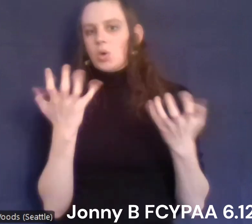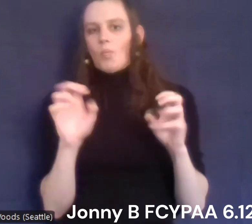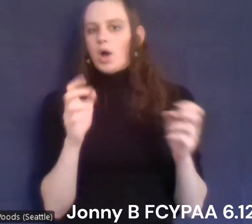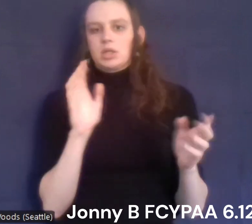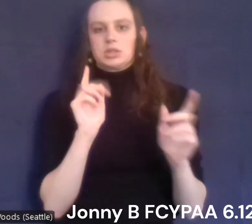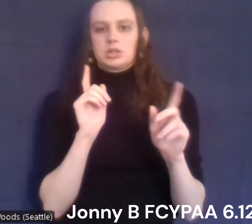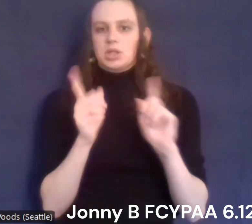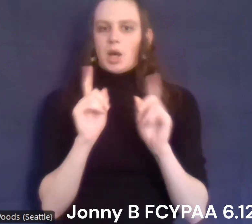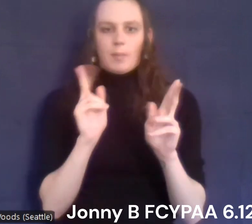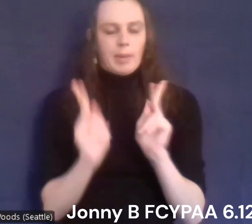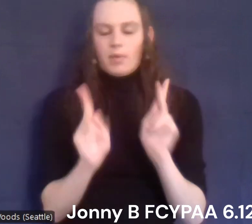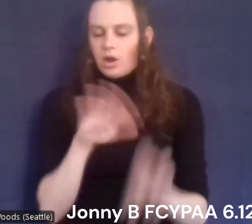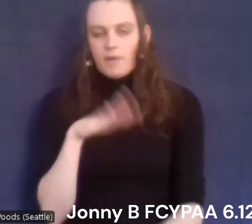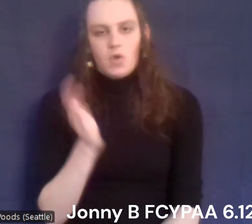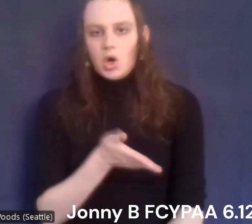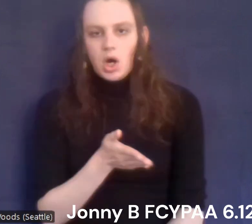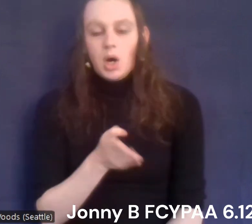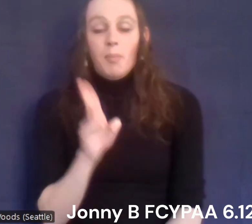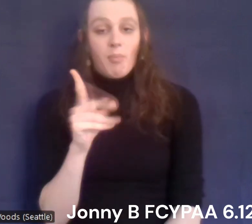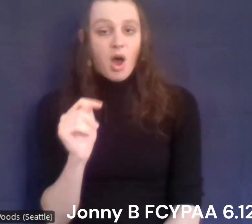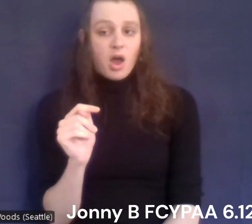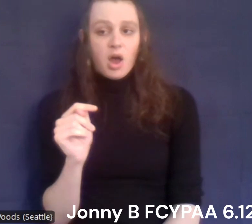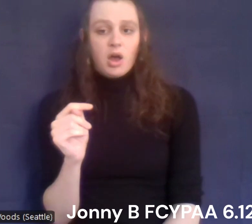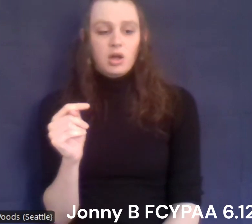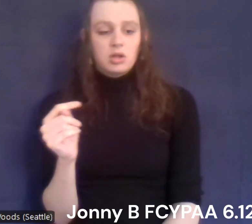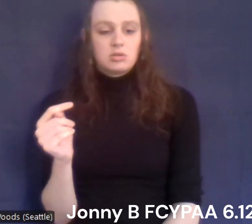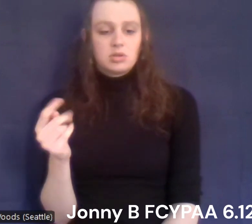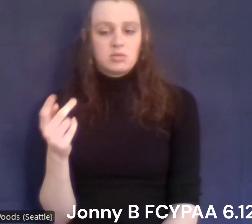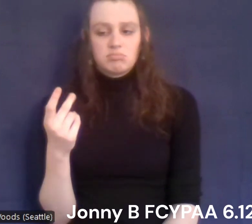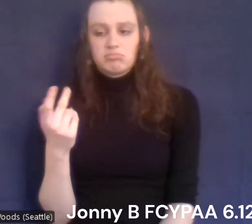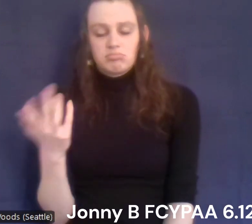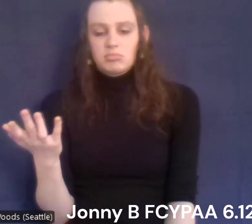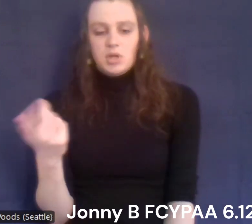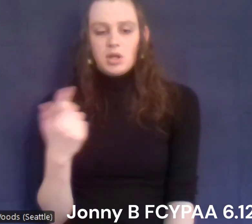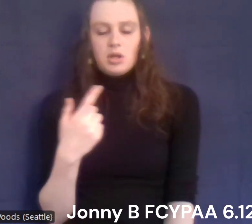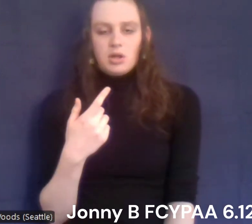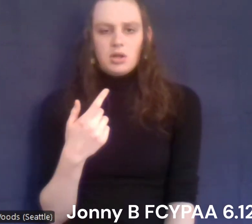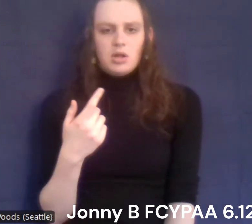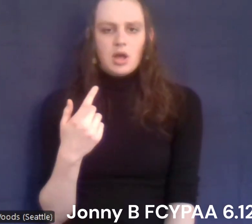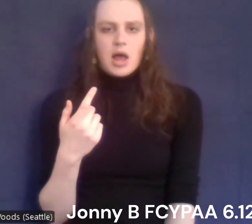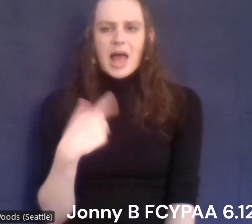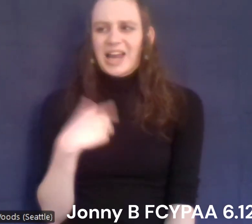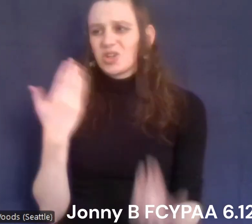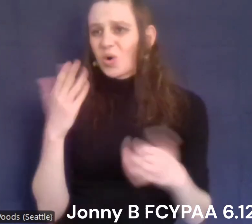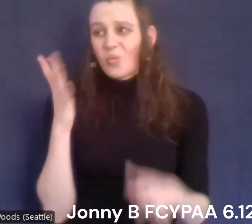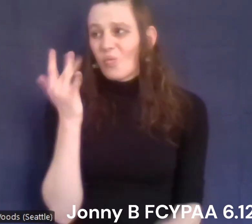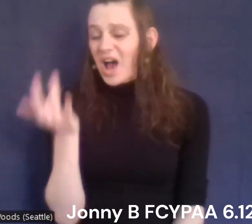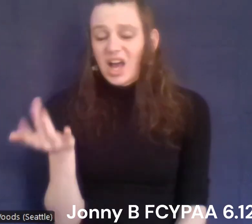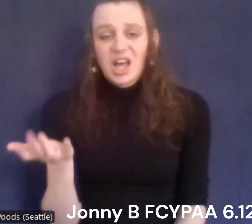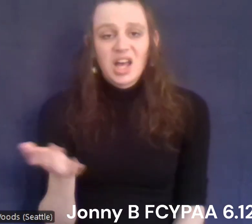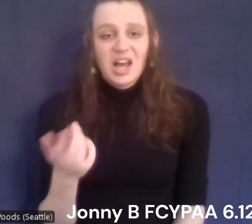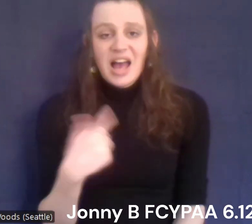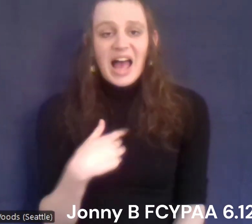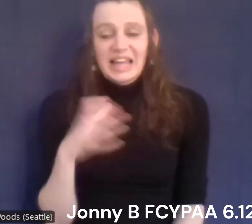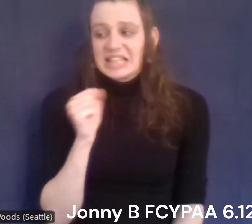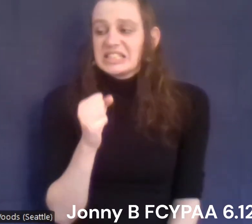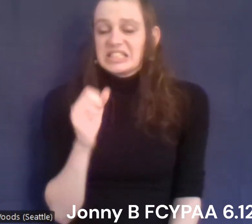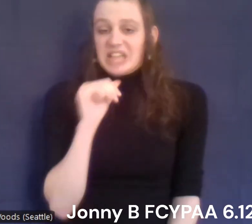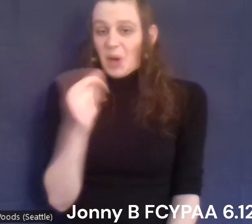that I just didn't want to talk to anyone. But for something, and what I look back now is just like it wasn't